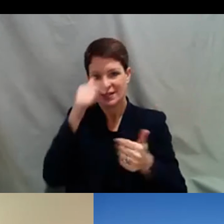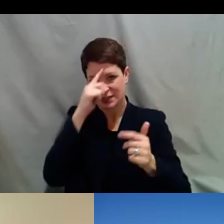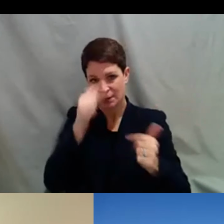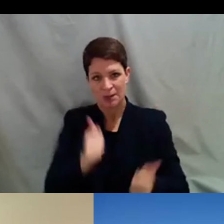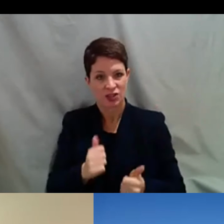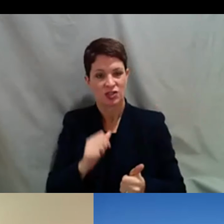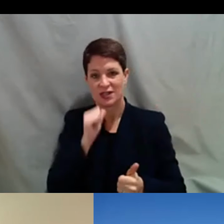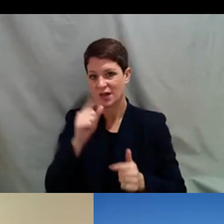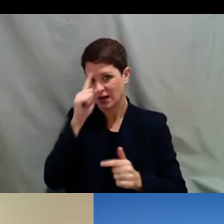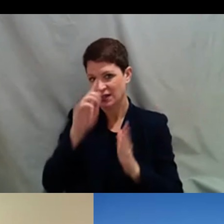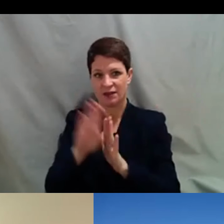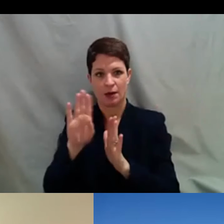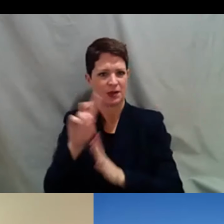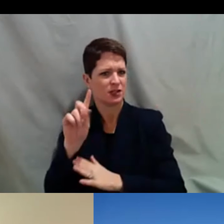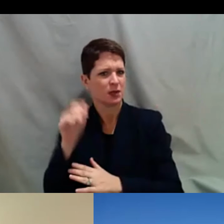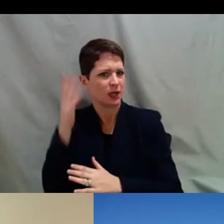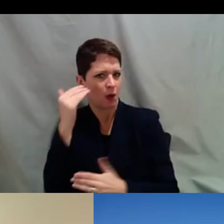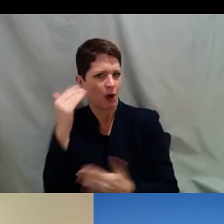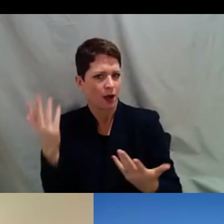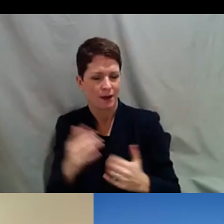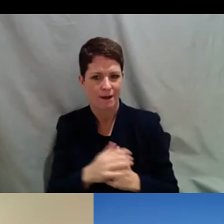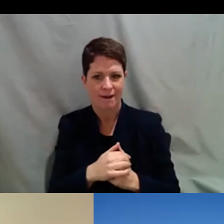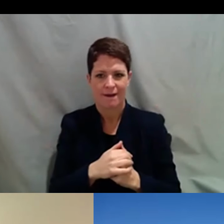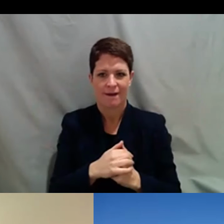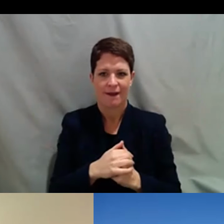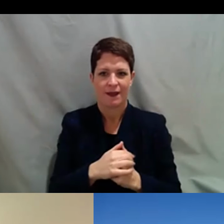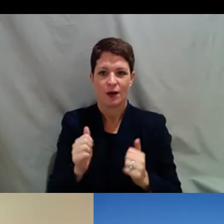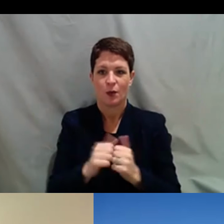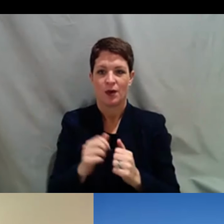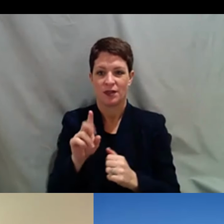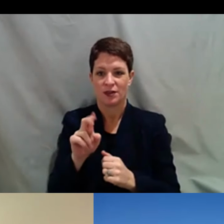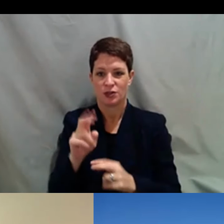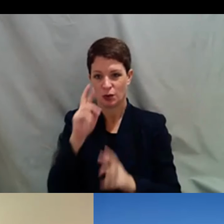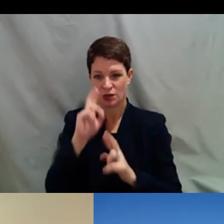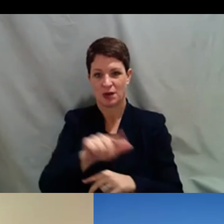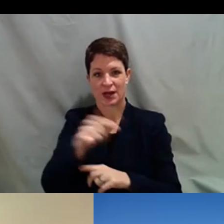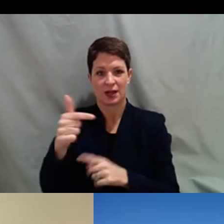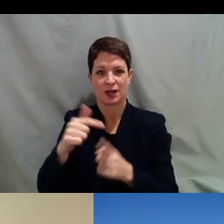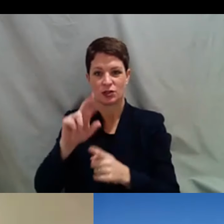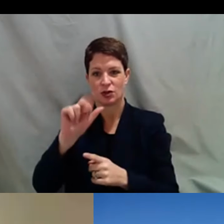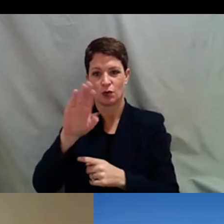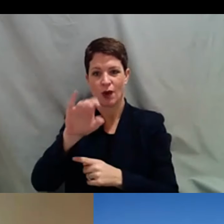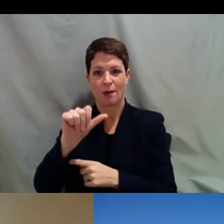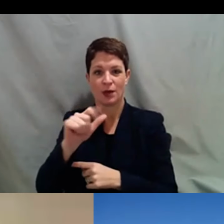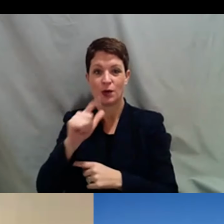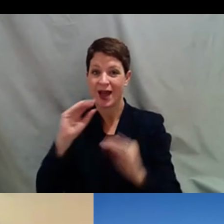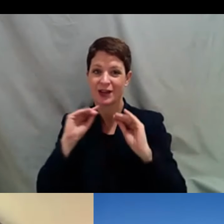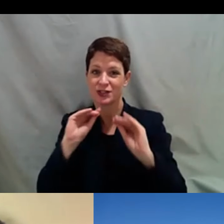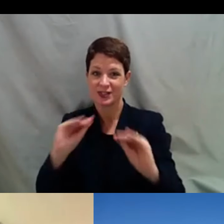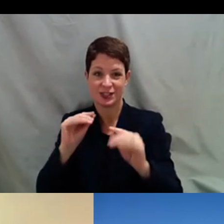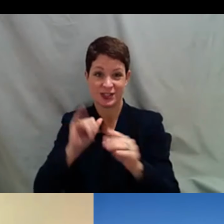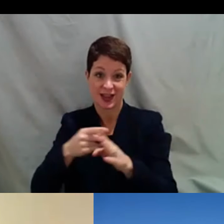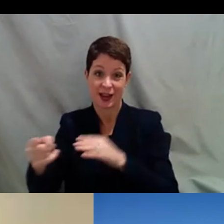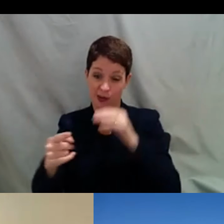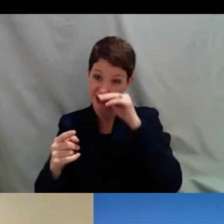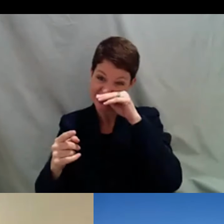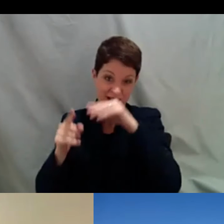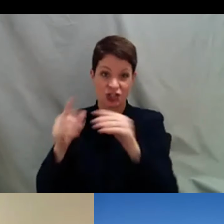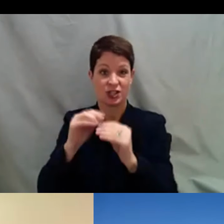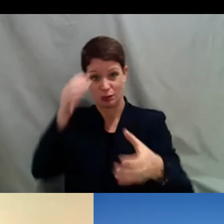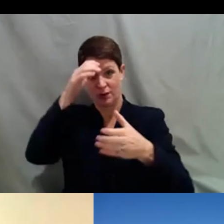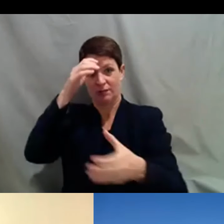as a developmental disability? I might, with all due respect, kick this over to Rabia Belt, who actually teaches in this area and knows much more about